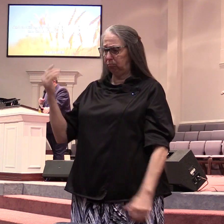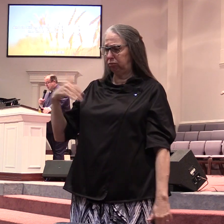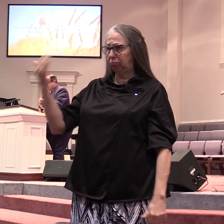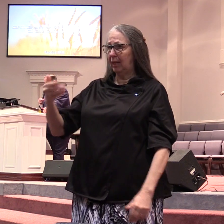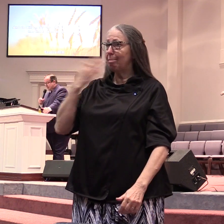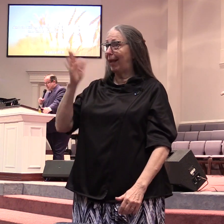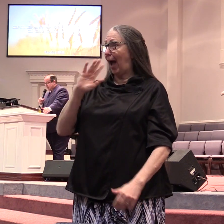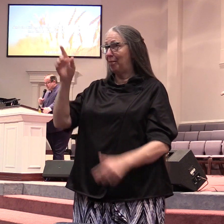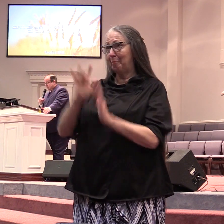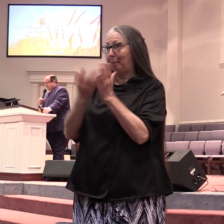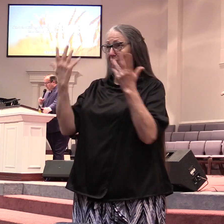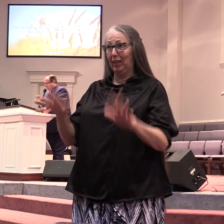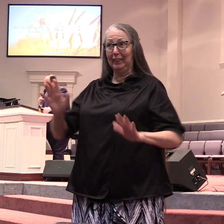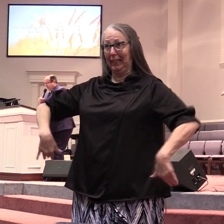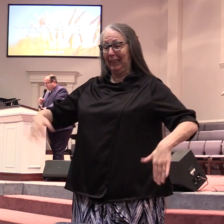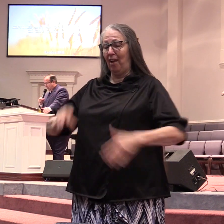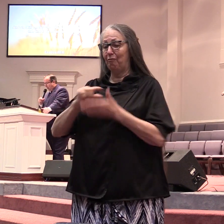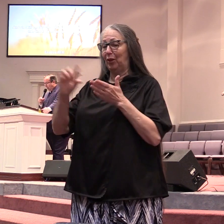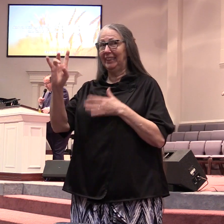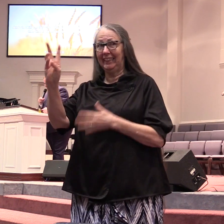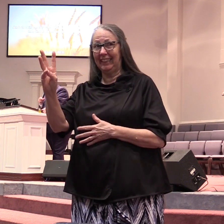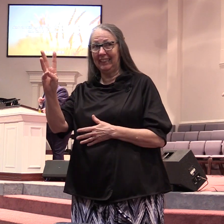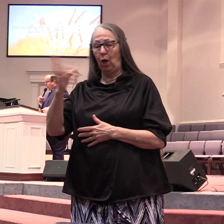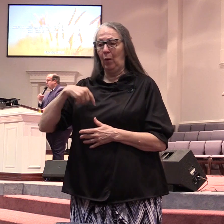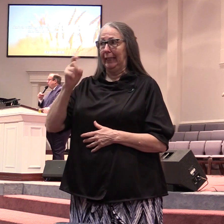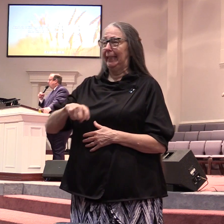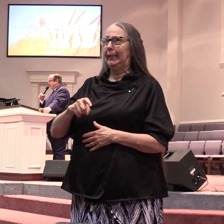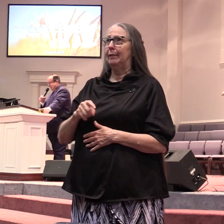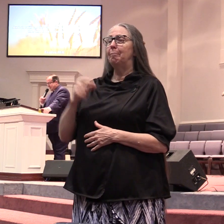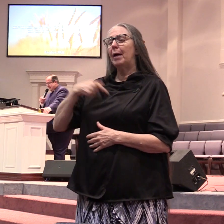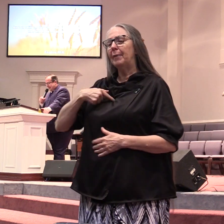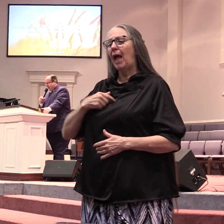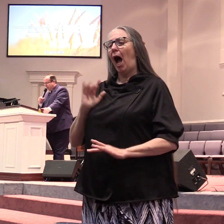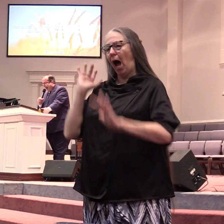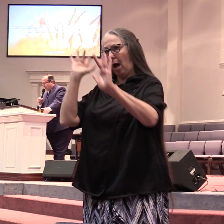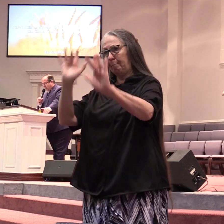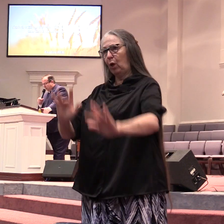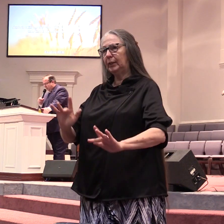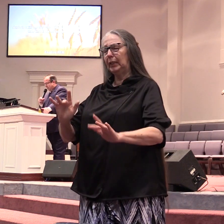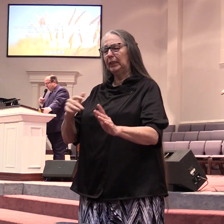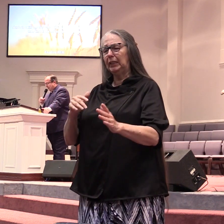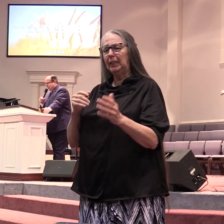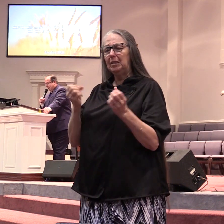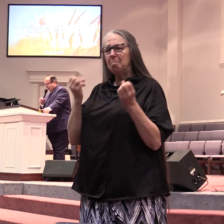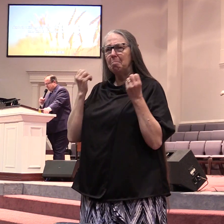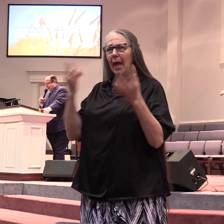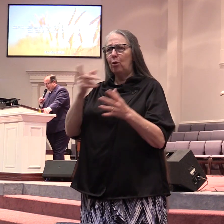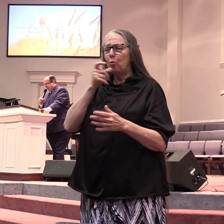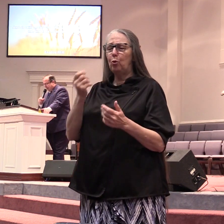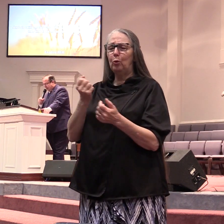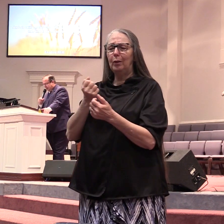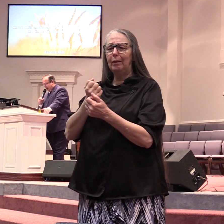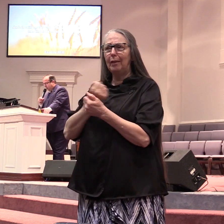there. Verse 6, what we all need, in showing mercy unto thousands of them that love me and keep